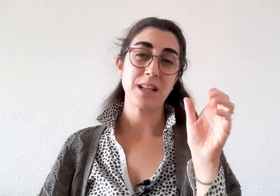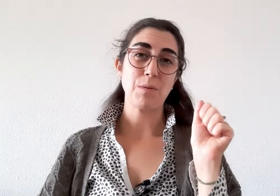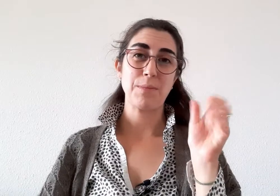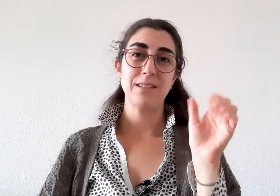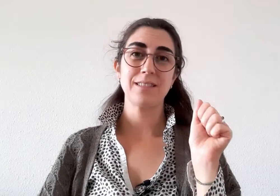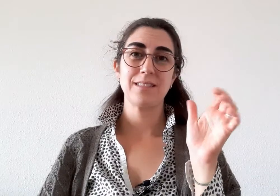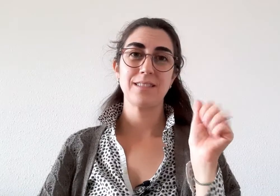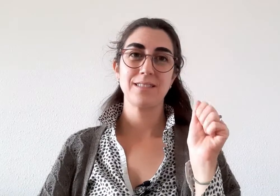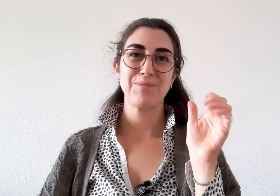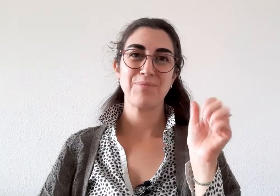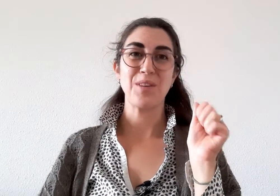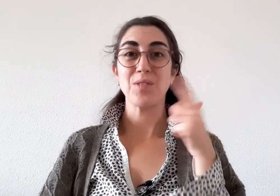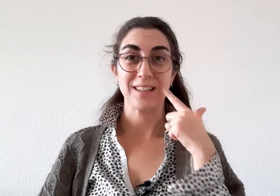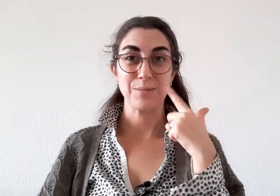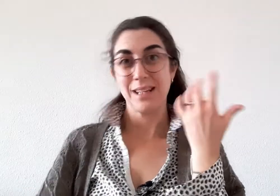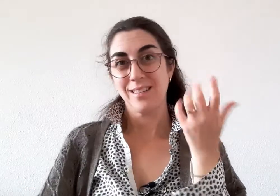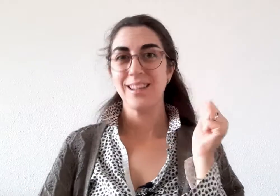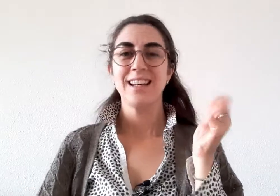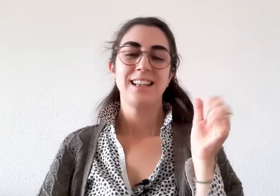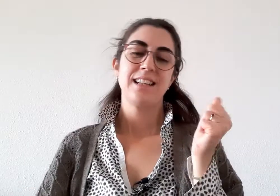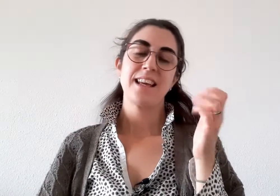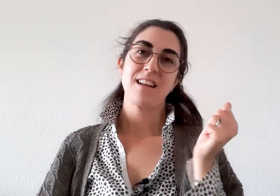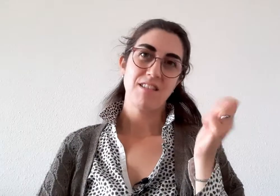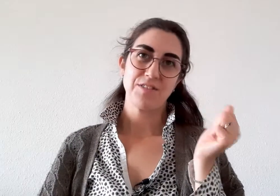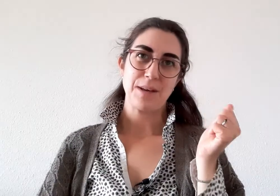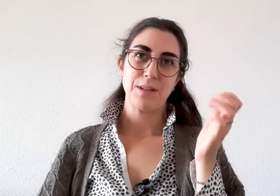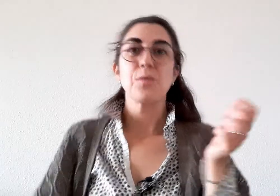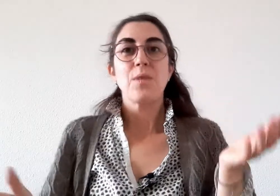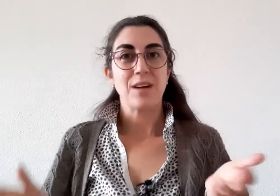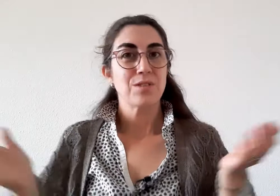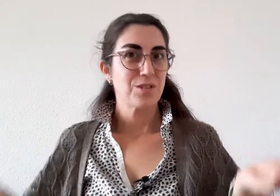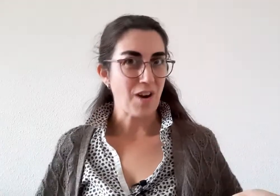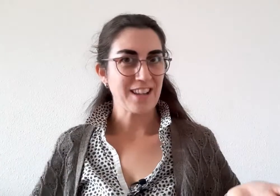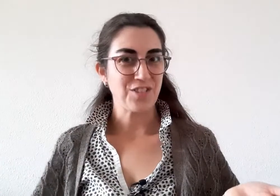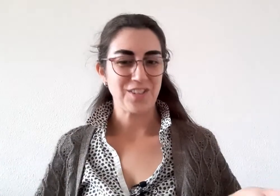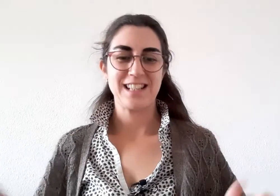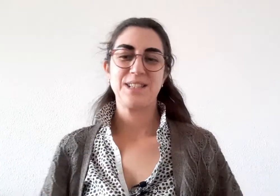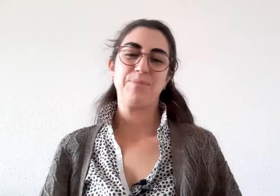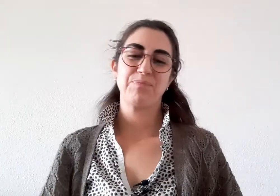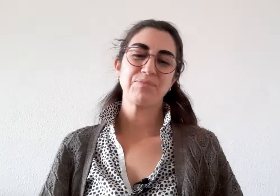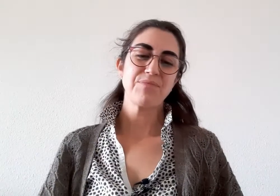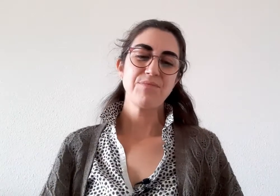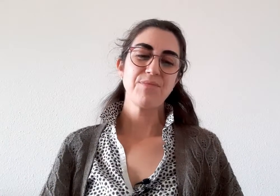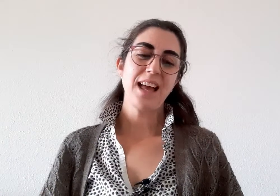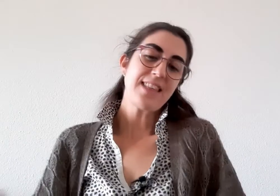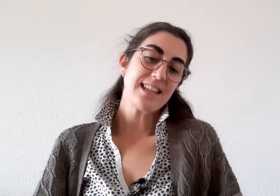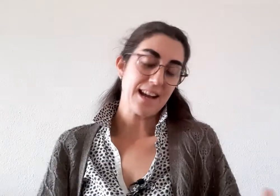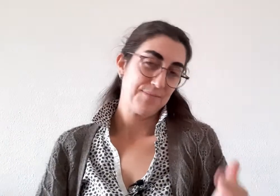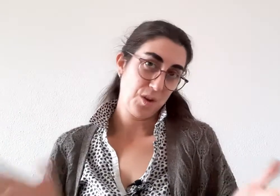want milk, before they can speak, they can ask for their milk without crying for it. And then, yeah, so 1